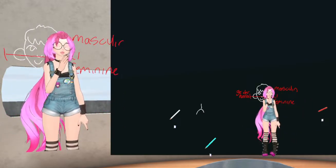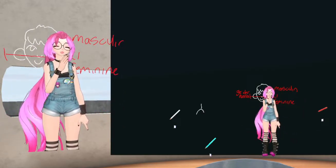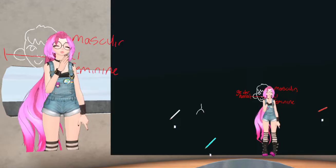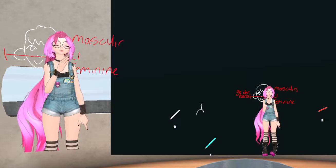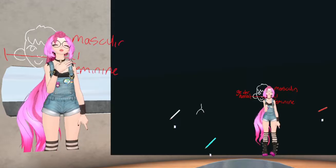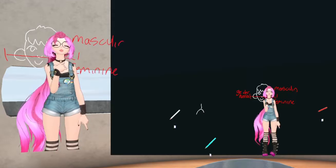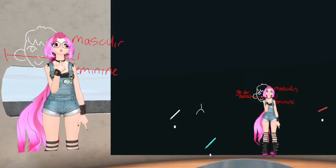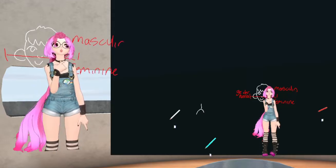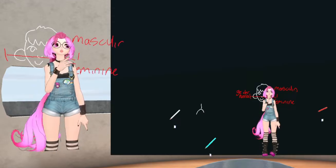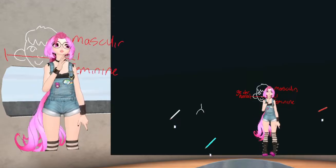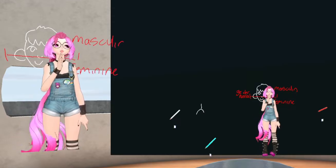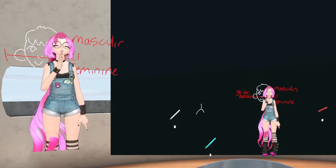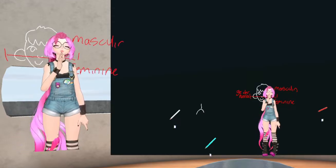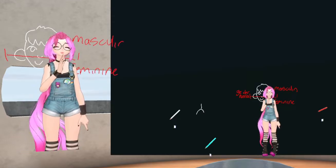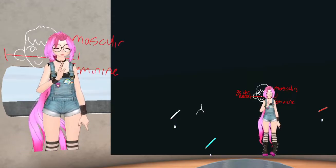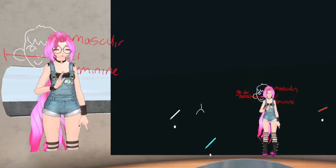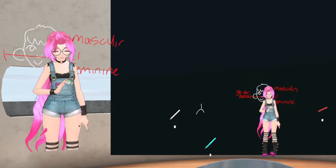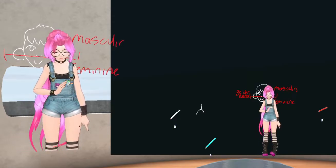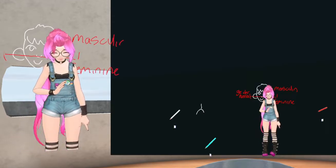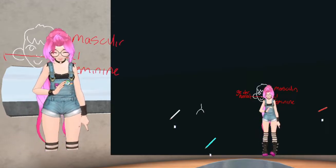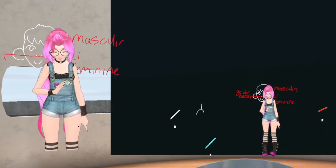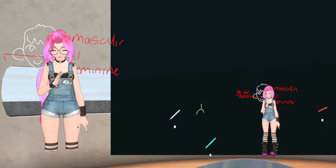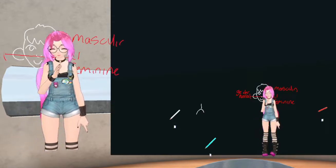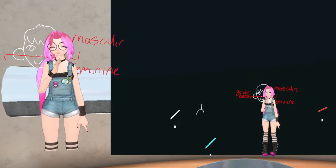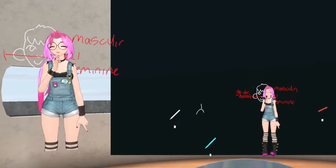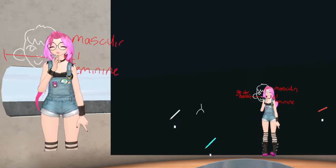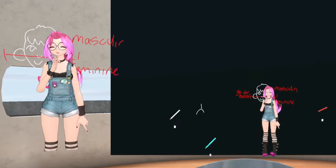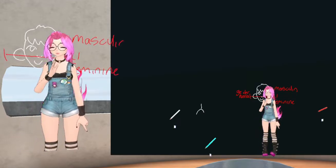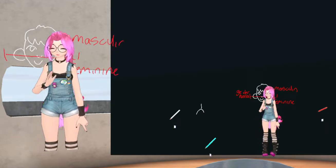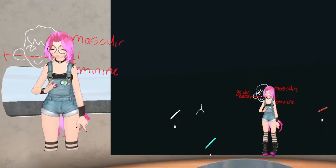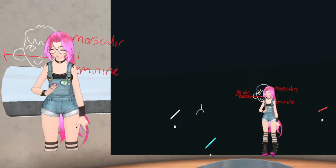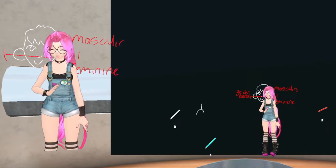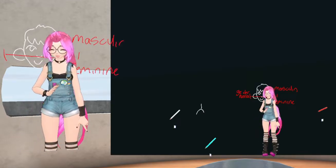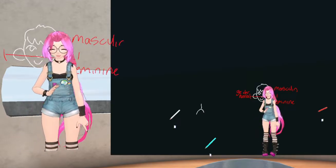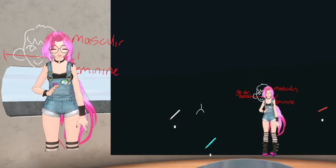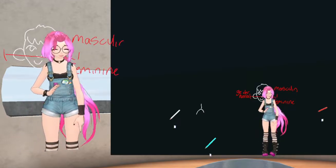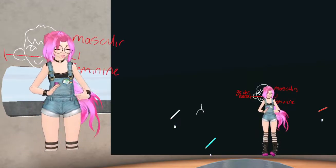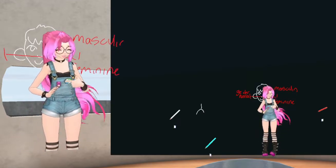Woman on your chin. Woman